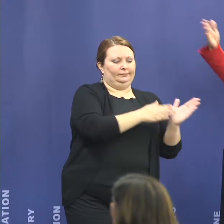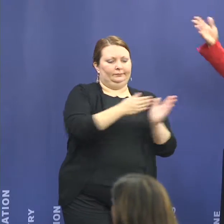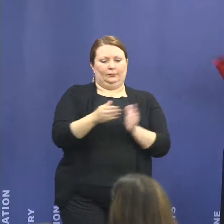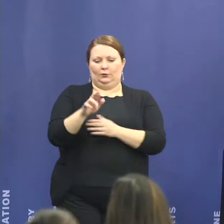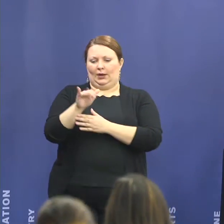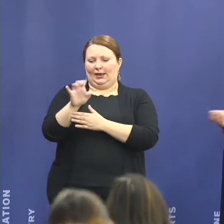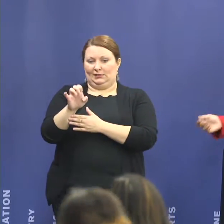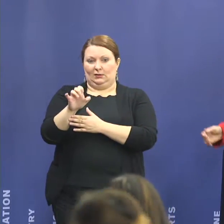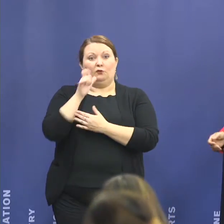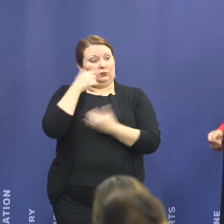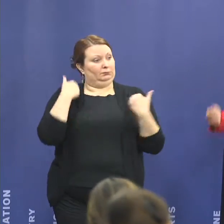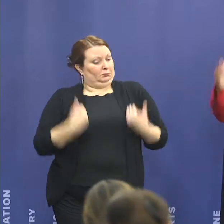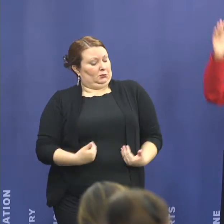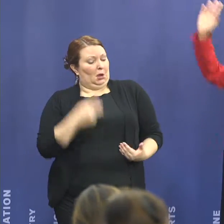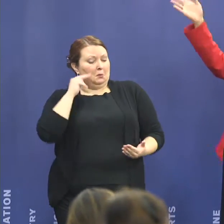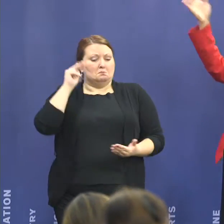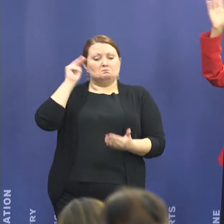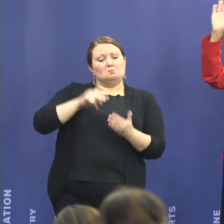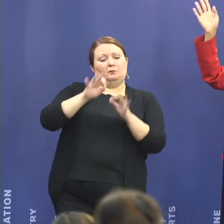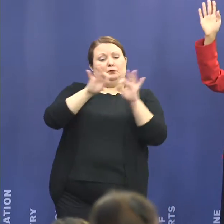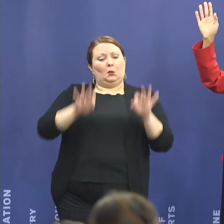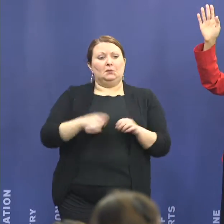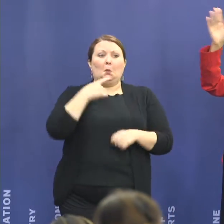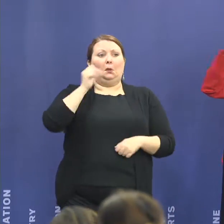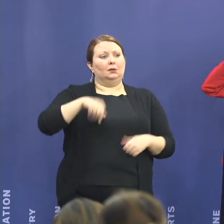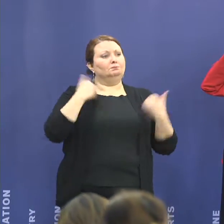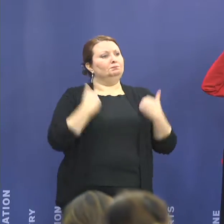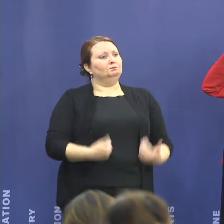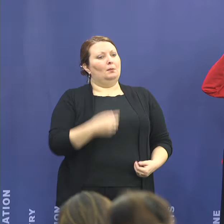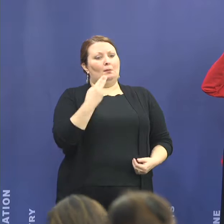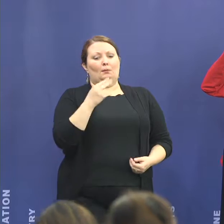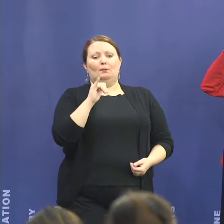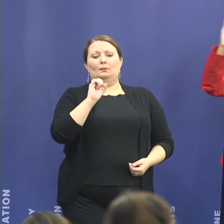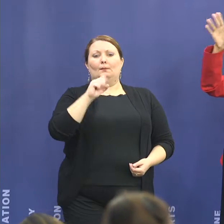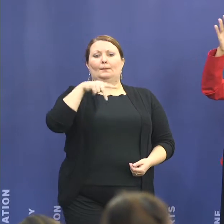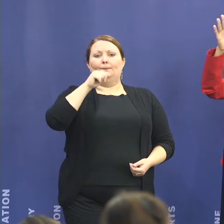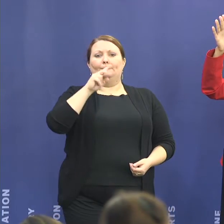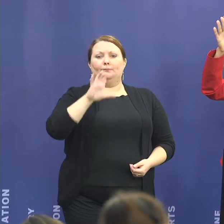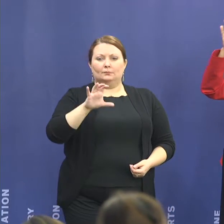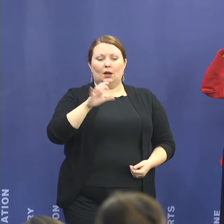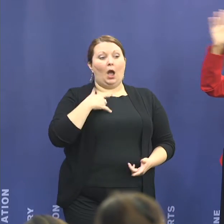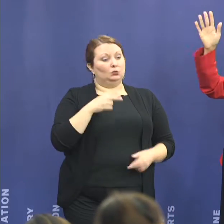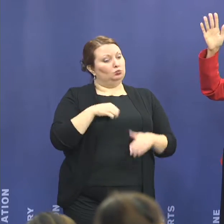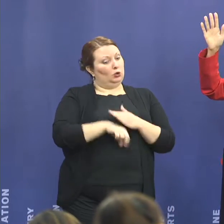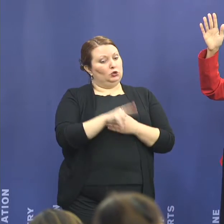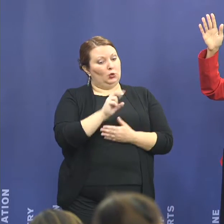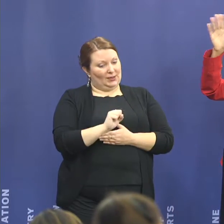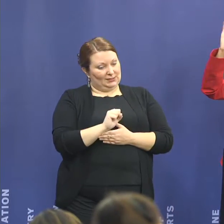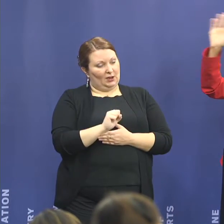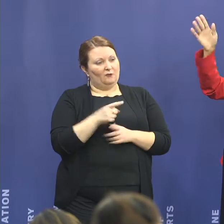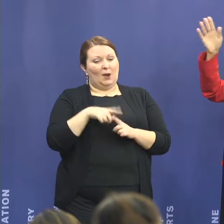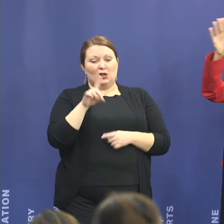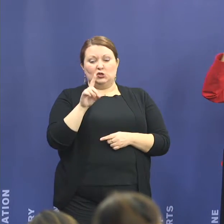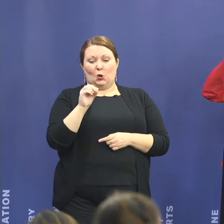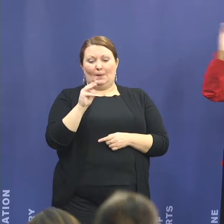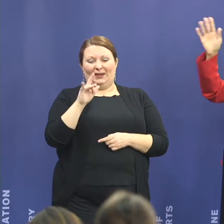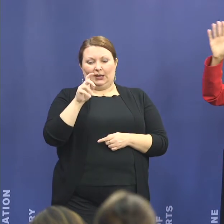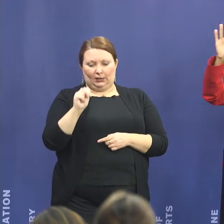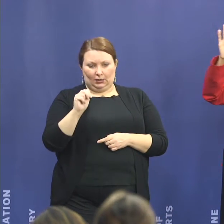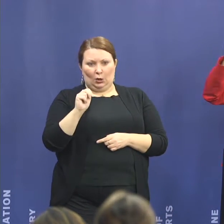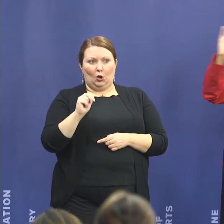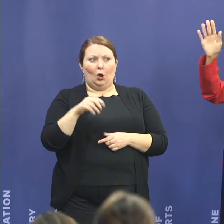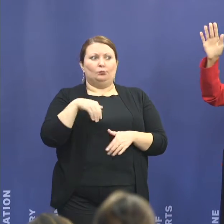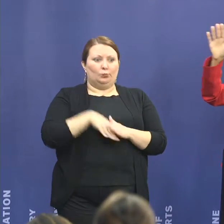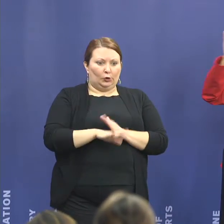case, I would look at this and say, yes, I am Hispanic. I am a U.S.-born Dominicana, born and raised in